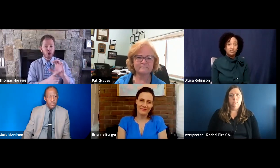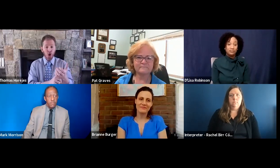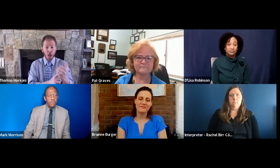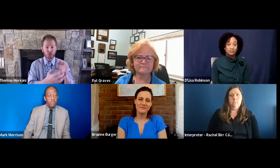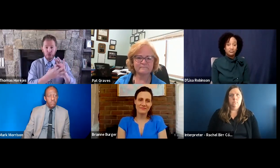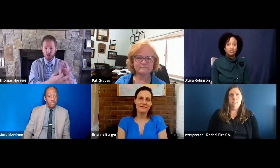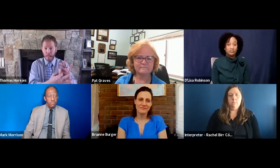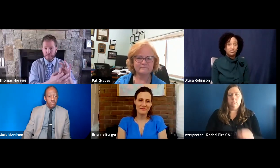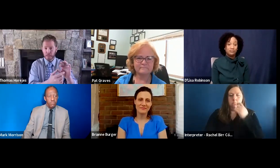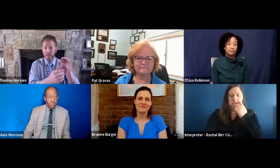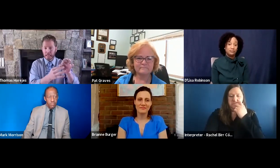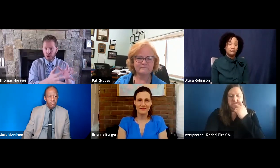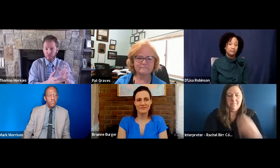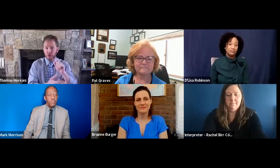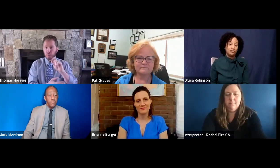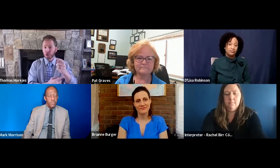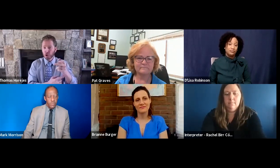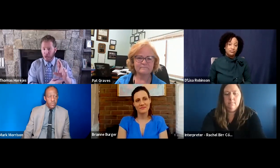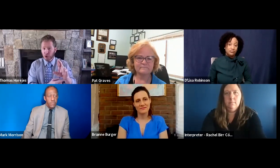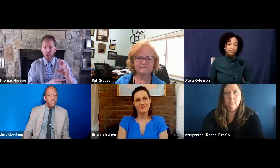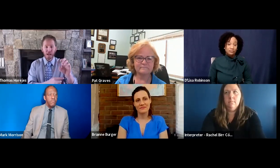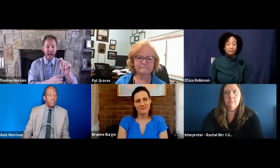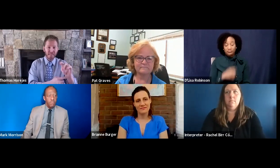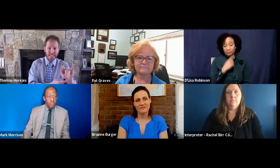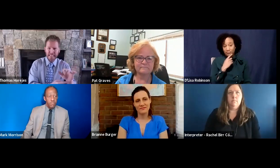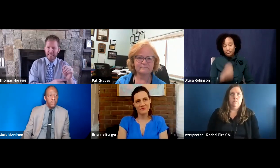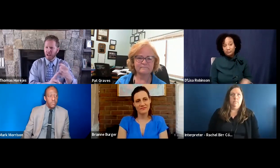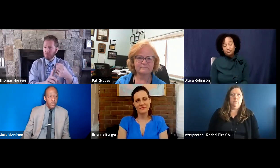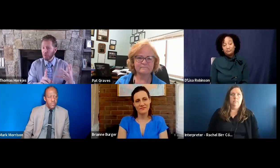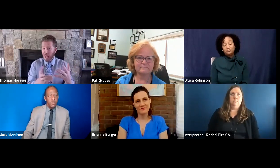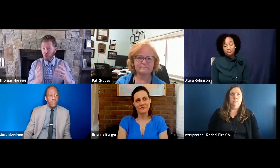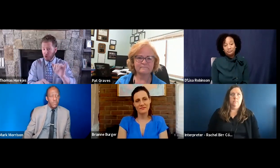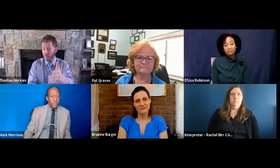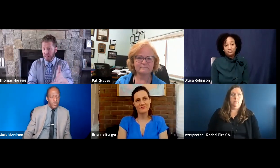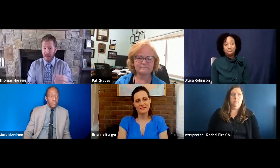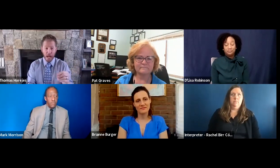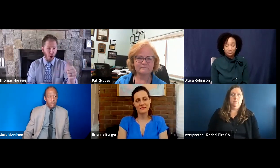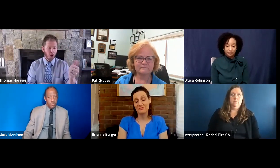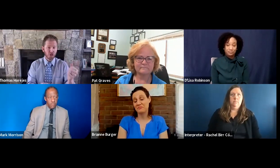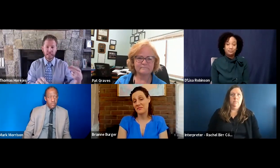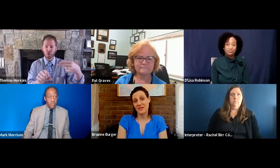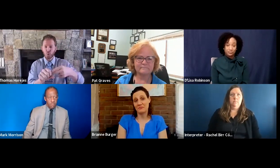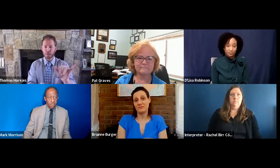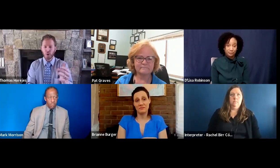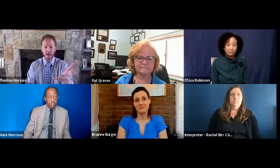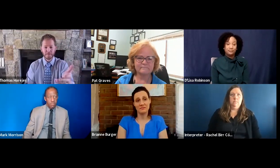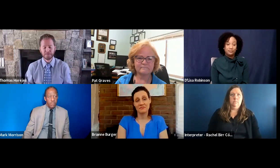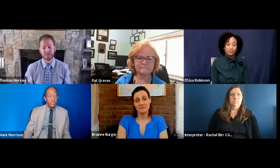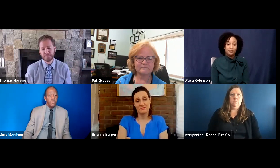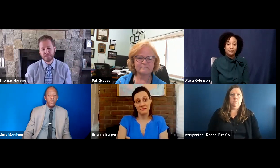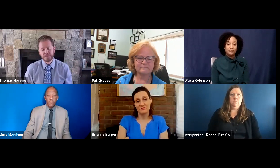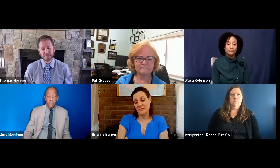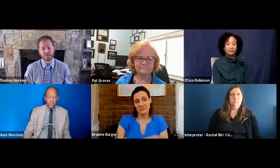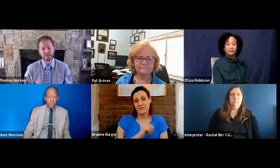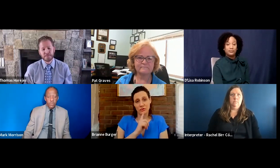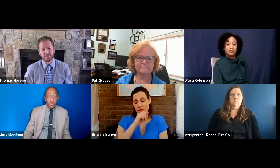and what type of interpreter is needed for a certain situation? Is there a cultural relevance that the interpreter needs to be familiar with or